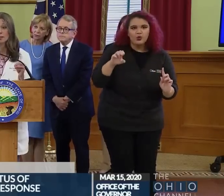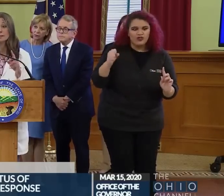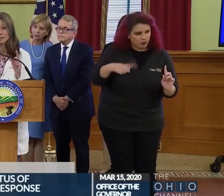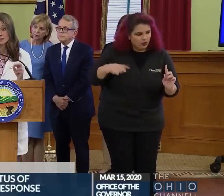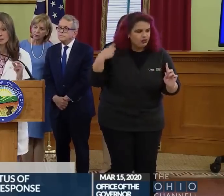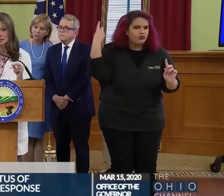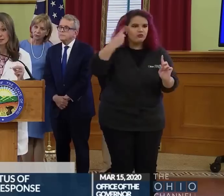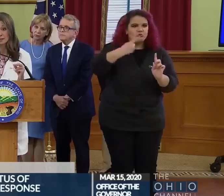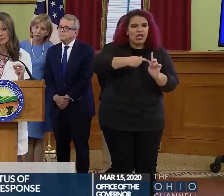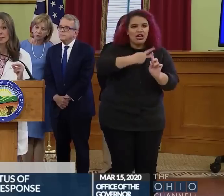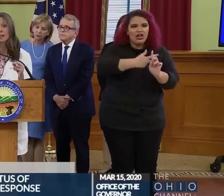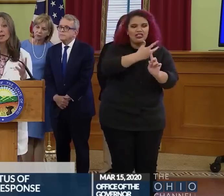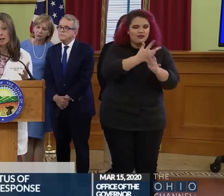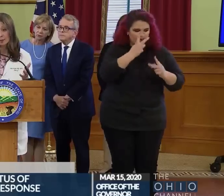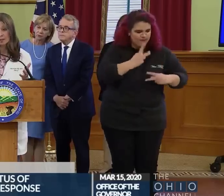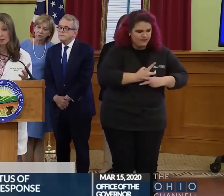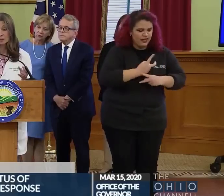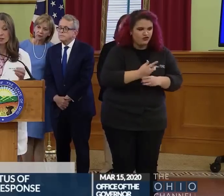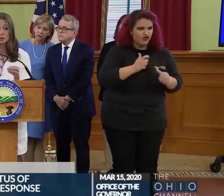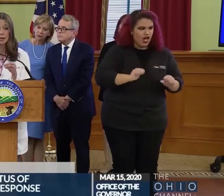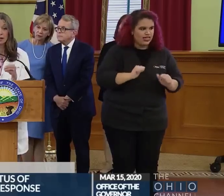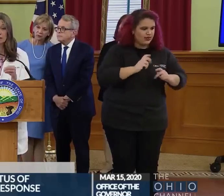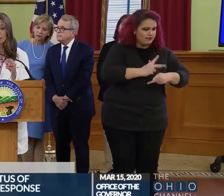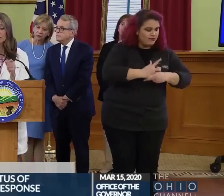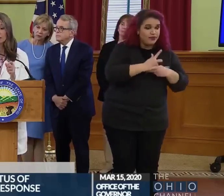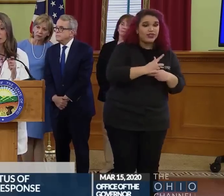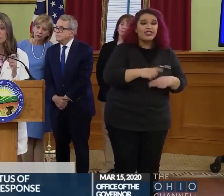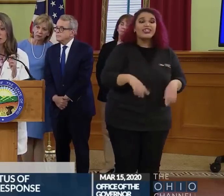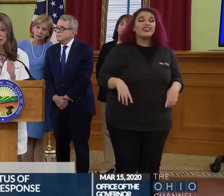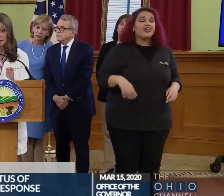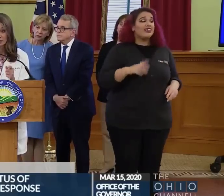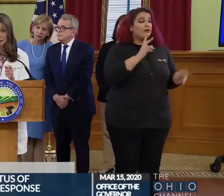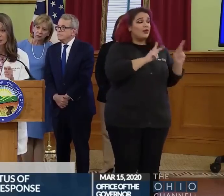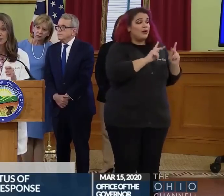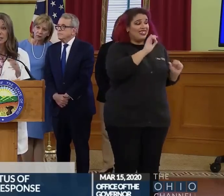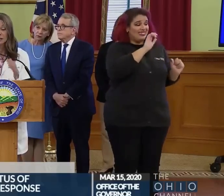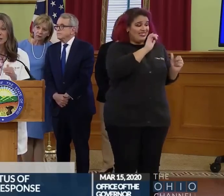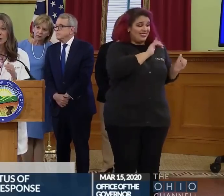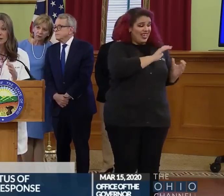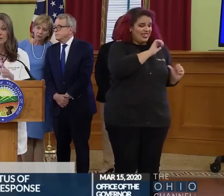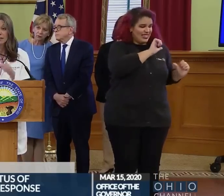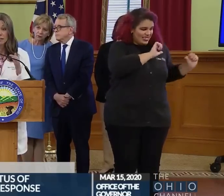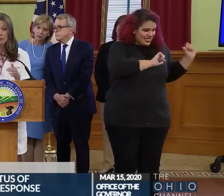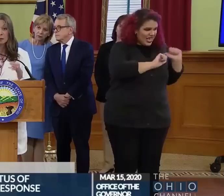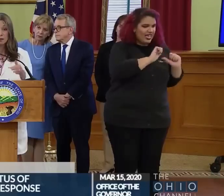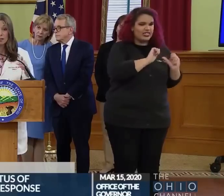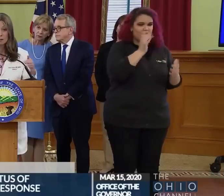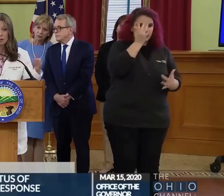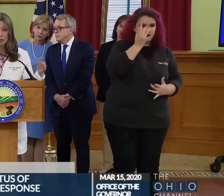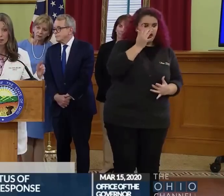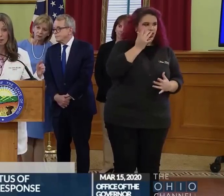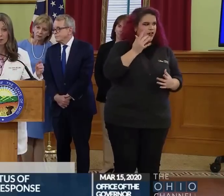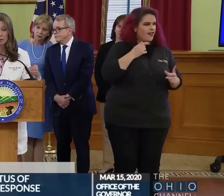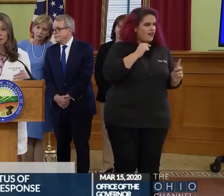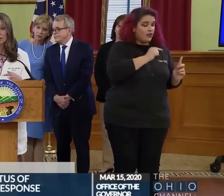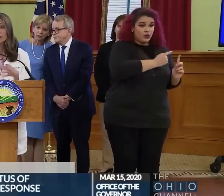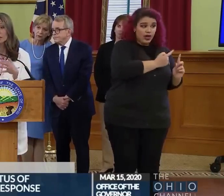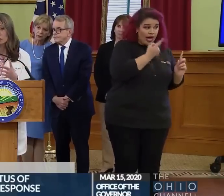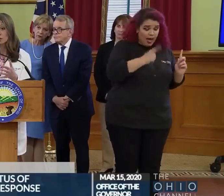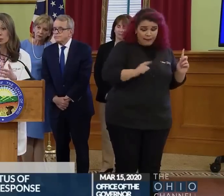job. The disease detectives, epidemiologists are out there. Every time there's a case, they go and they find everyone they came in contact